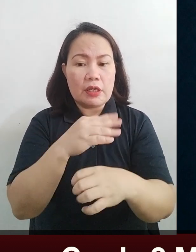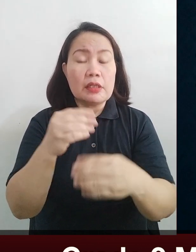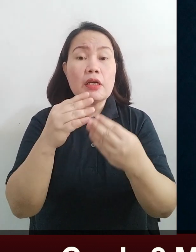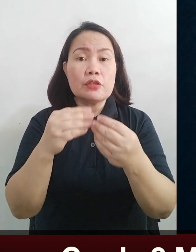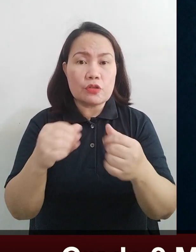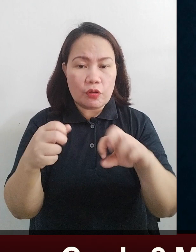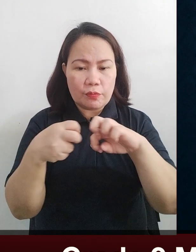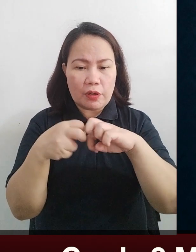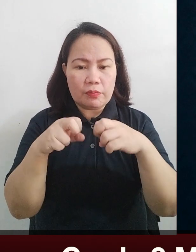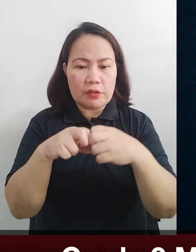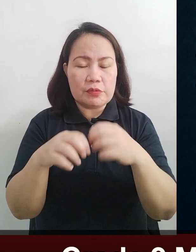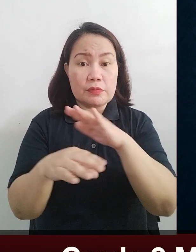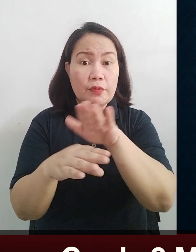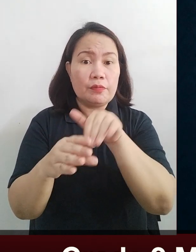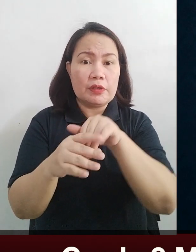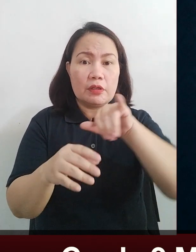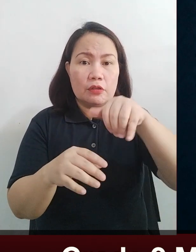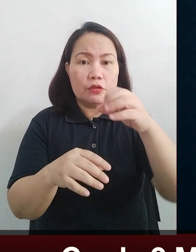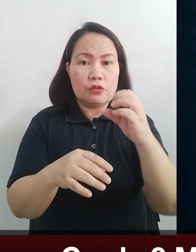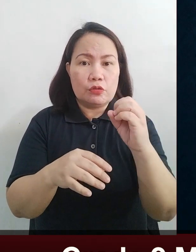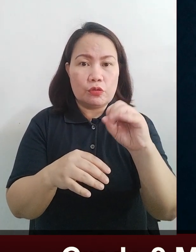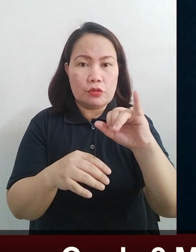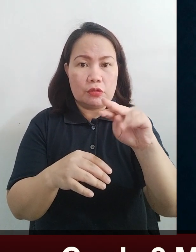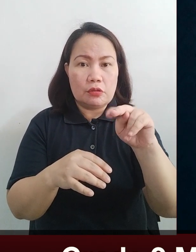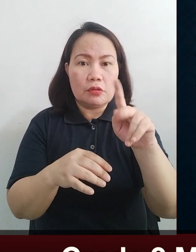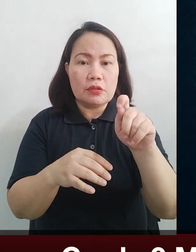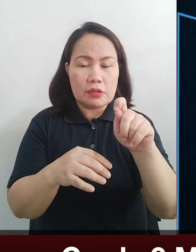problems involving joint variation.